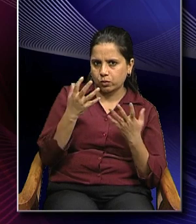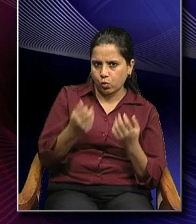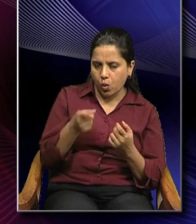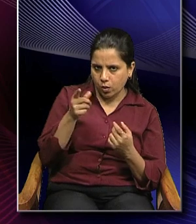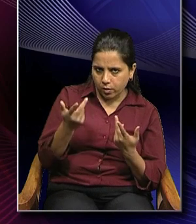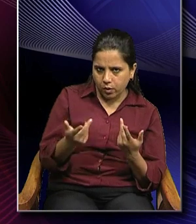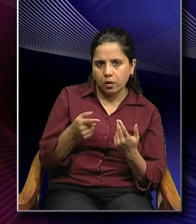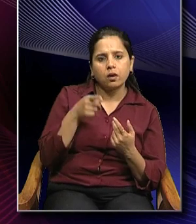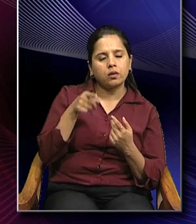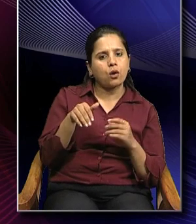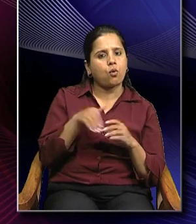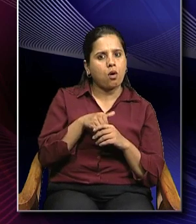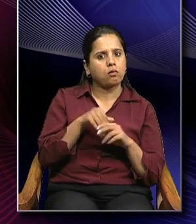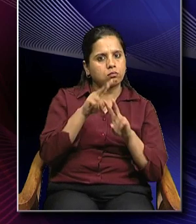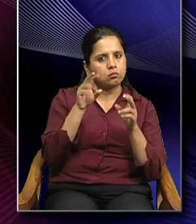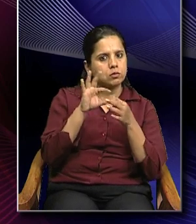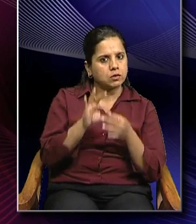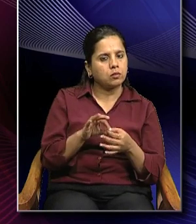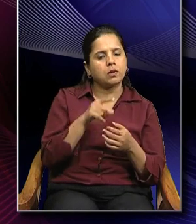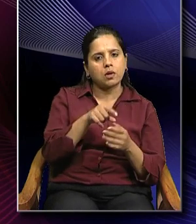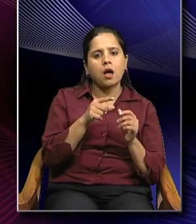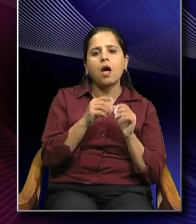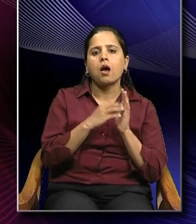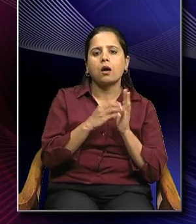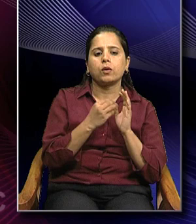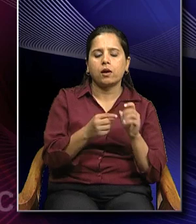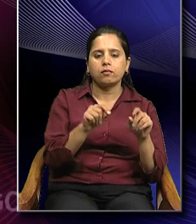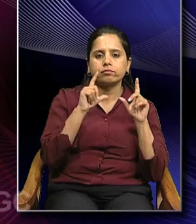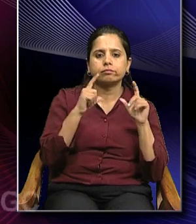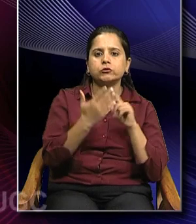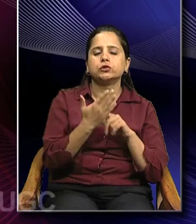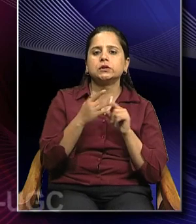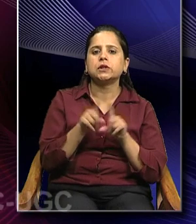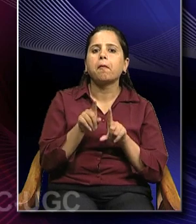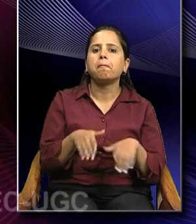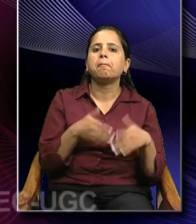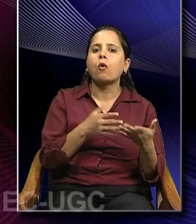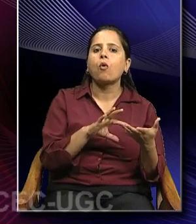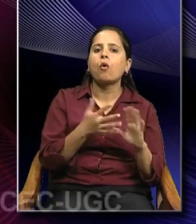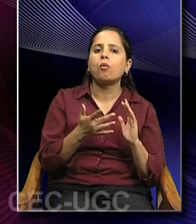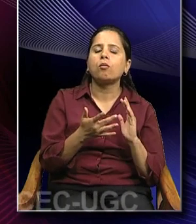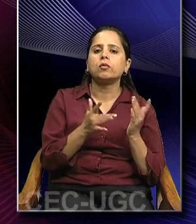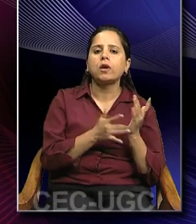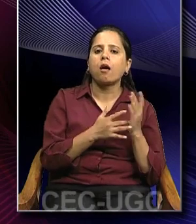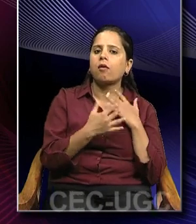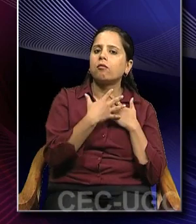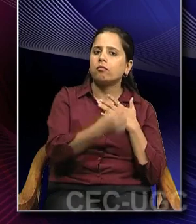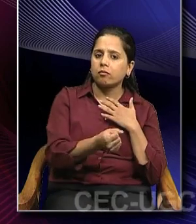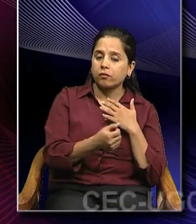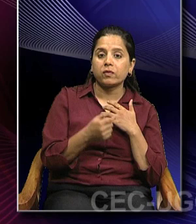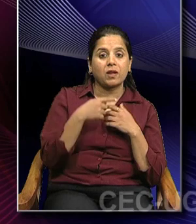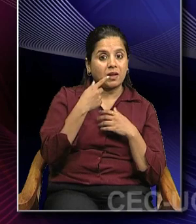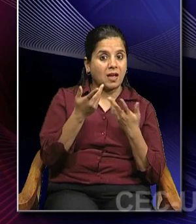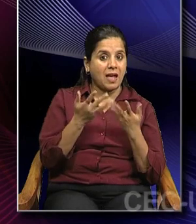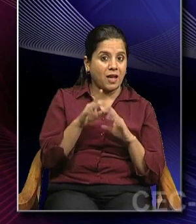is within the context, and accordingly the advertisement is being flashed. And that is why I told you that whatever is